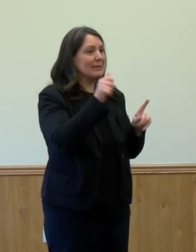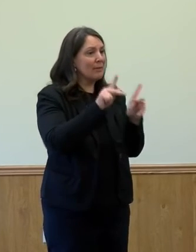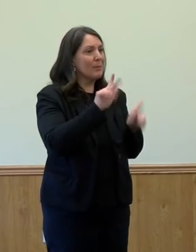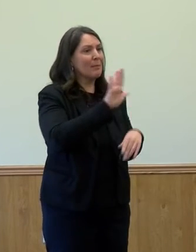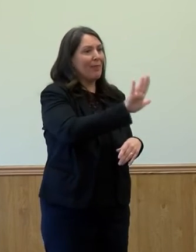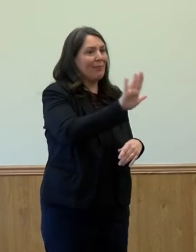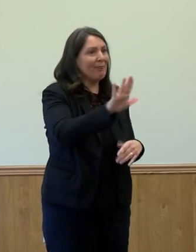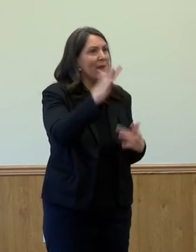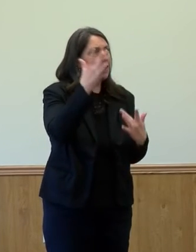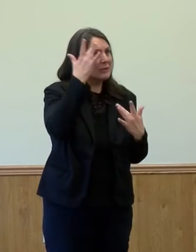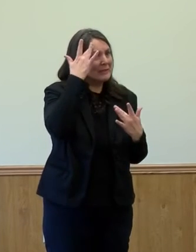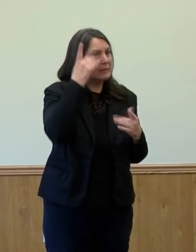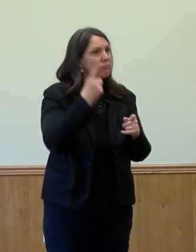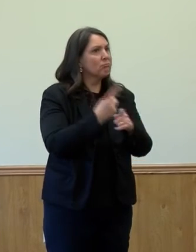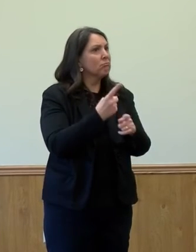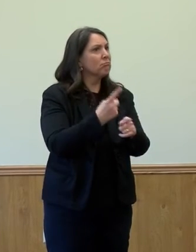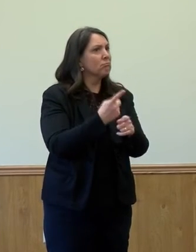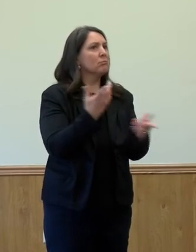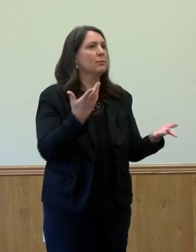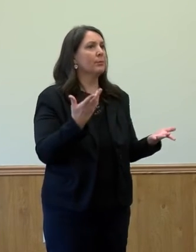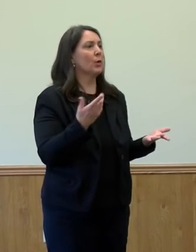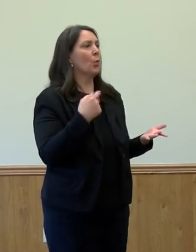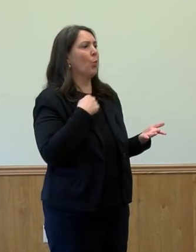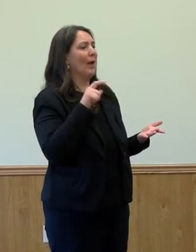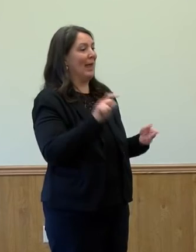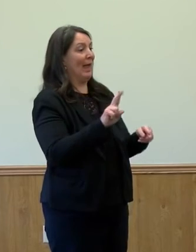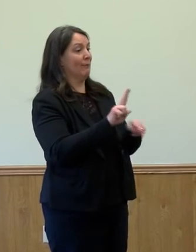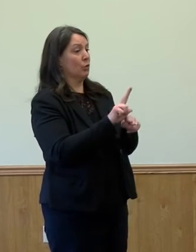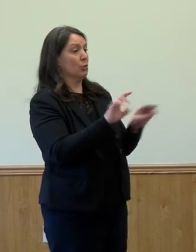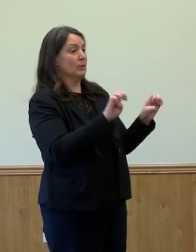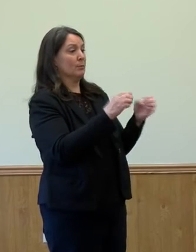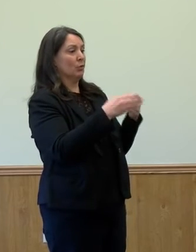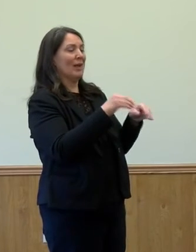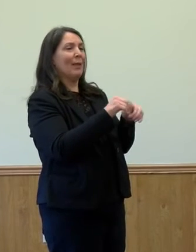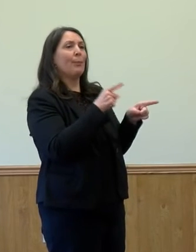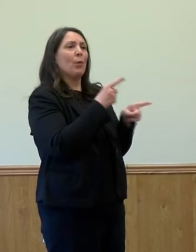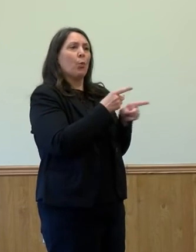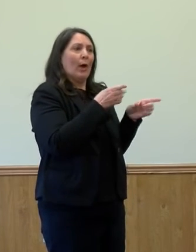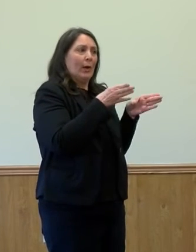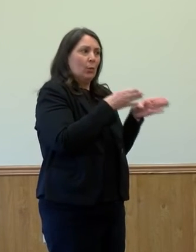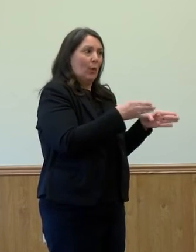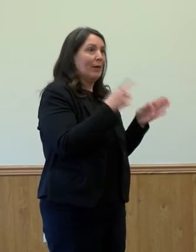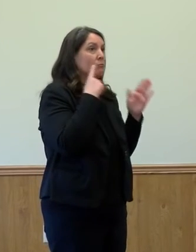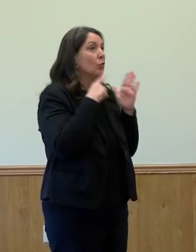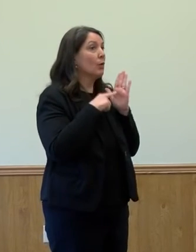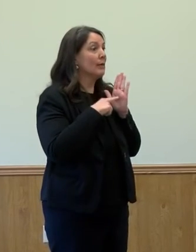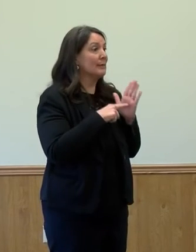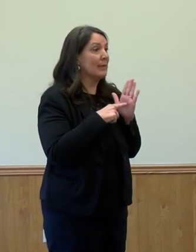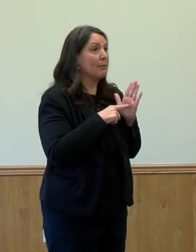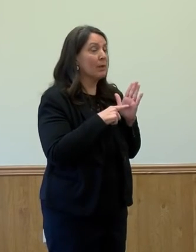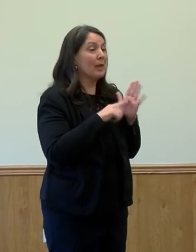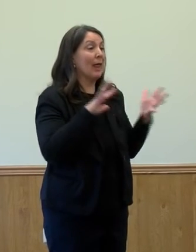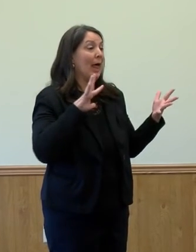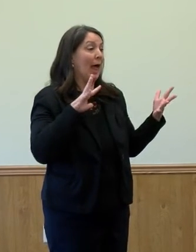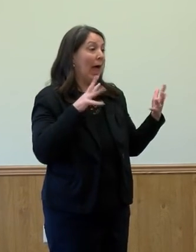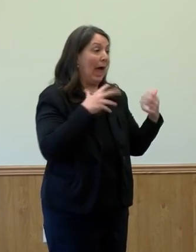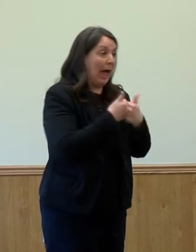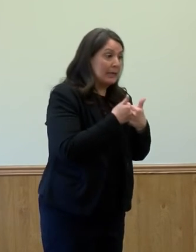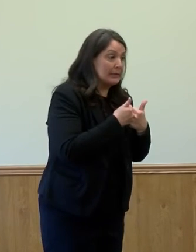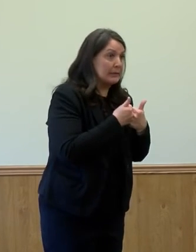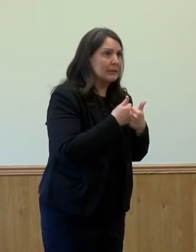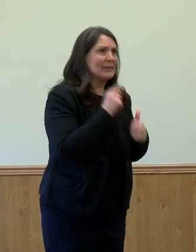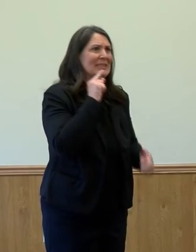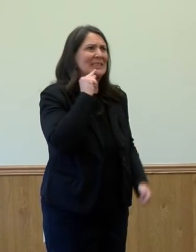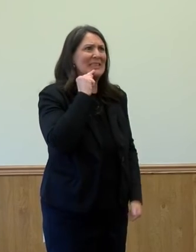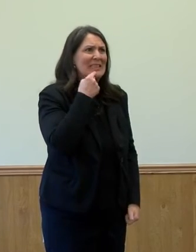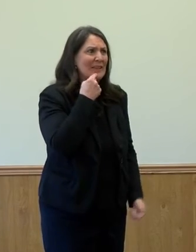issues that come through. And so making sure that we're appropriately using the EDs for things such as accidents and severe illness, not